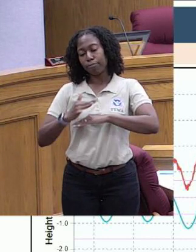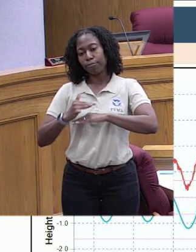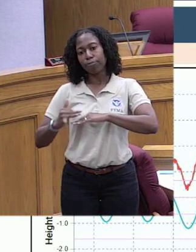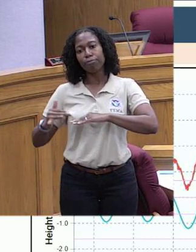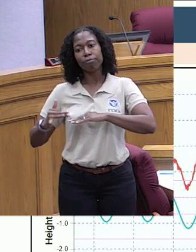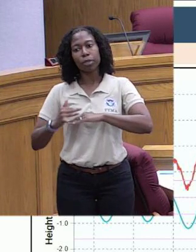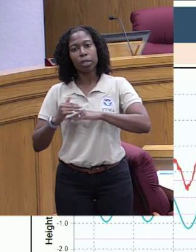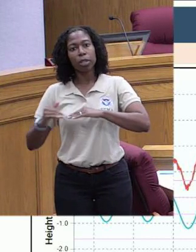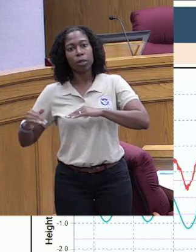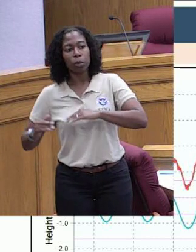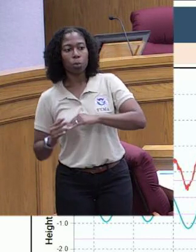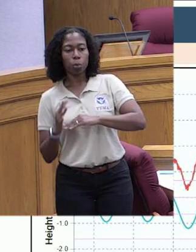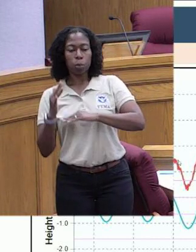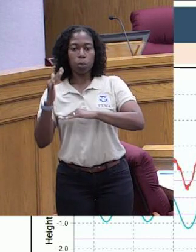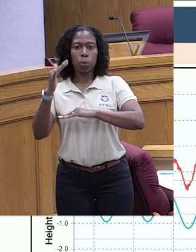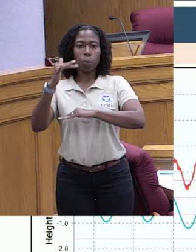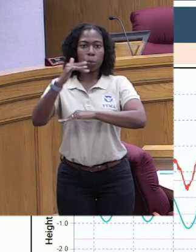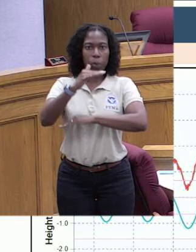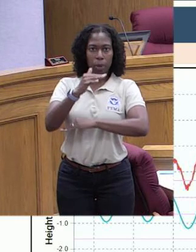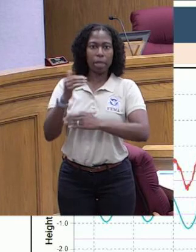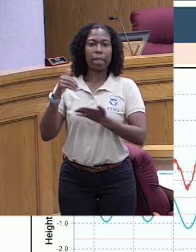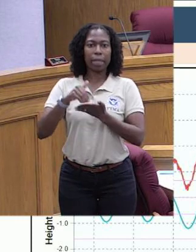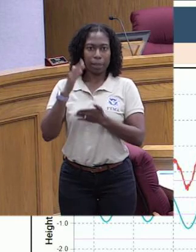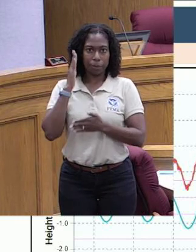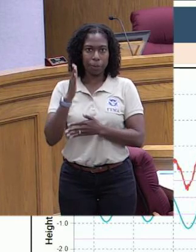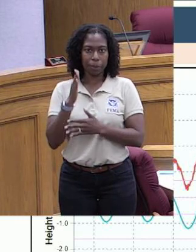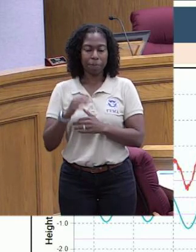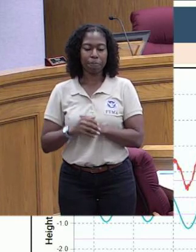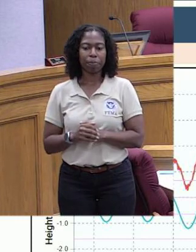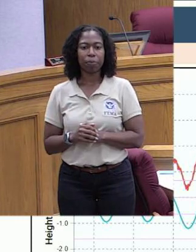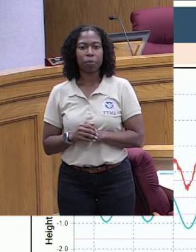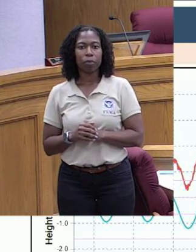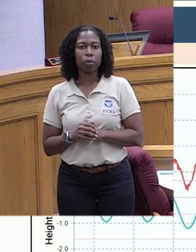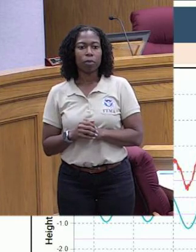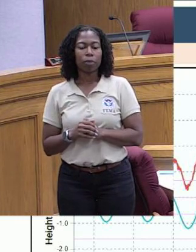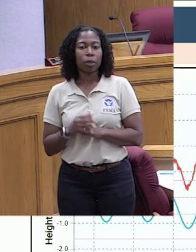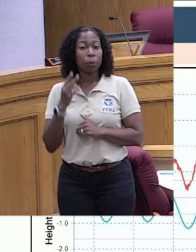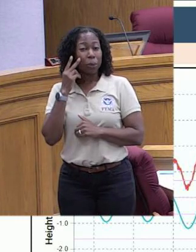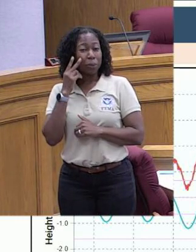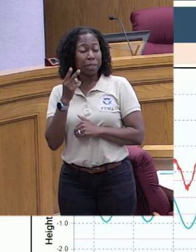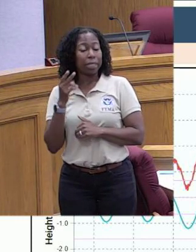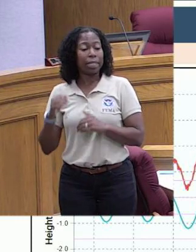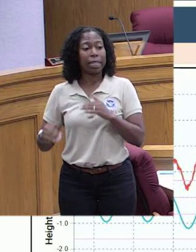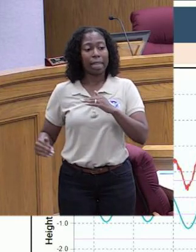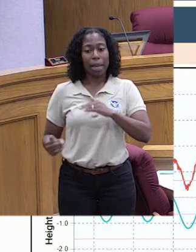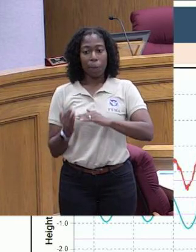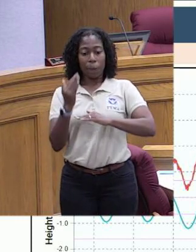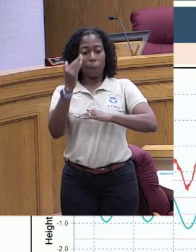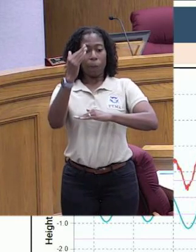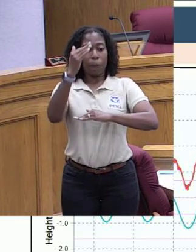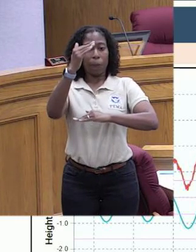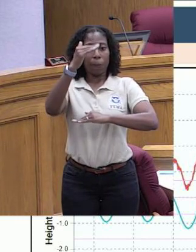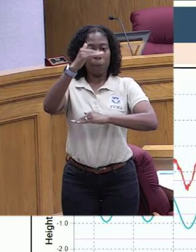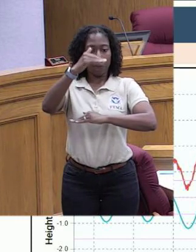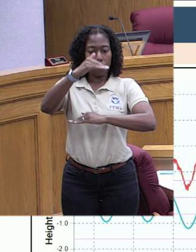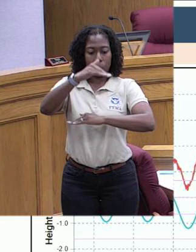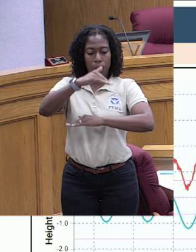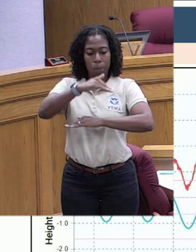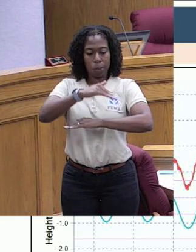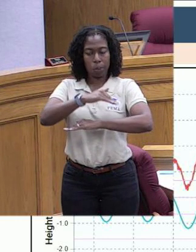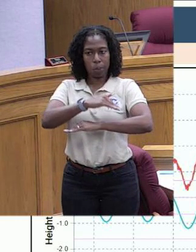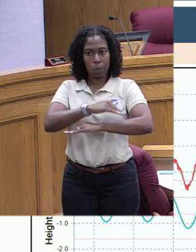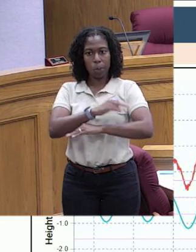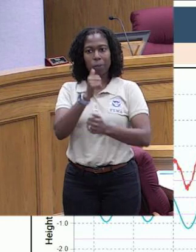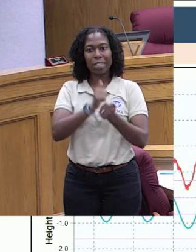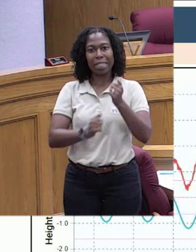before it comes back up. But you do see that the trend of the high tide is starting to go down a little bit from one day